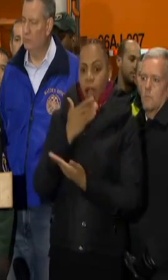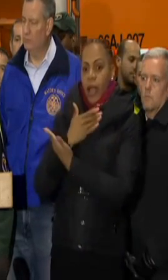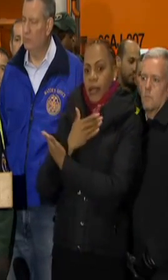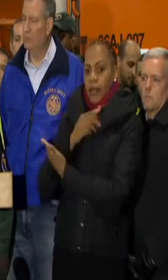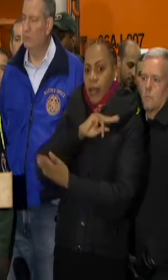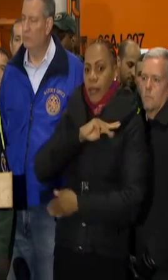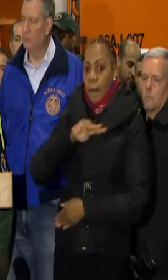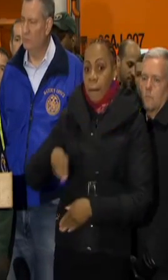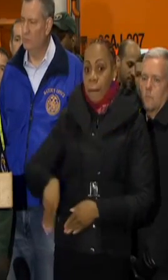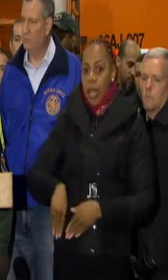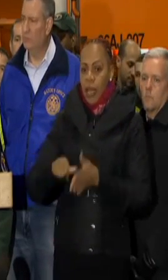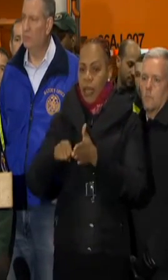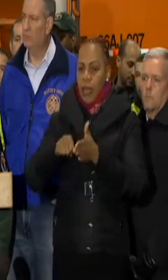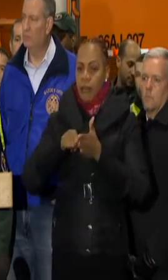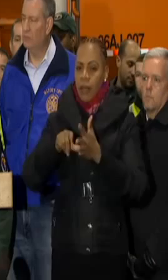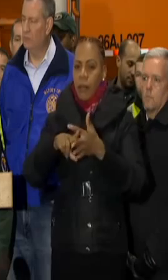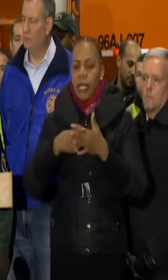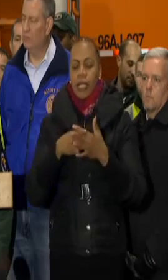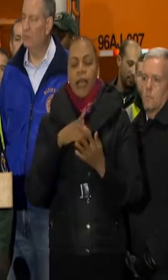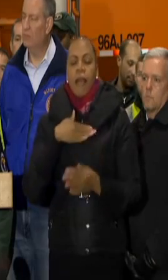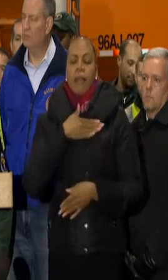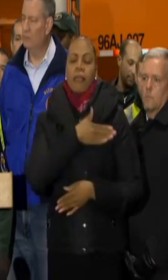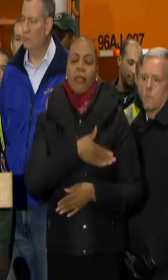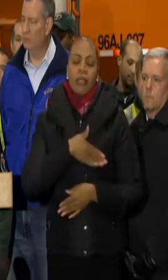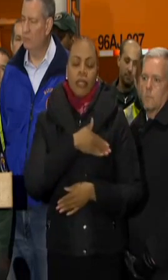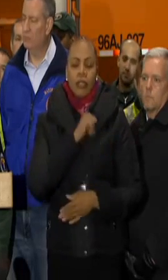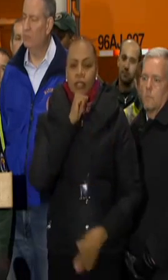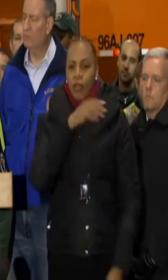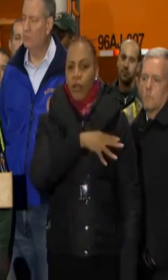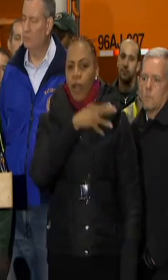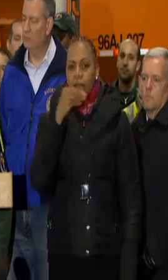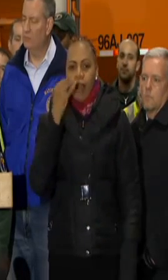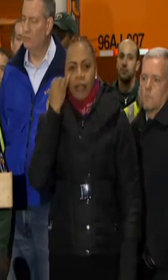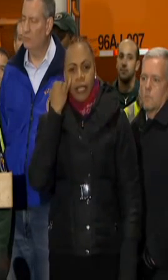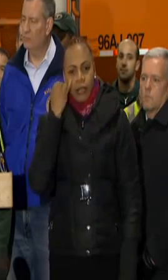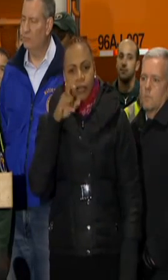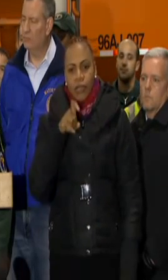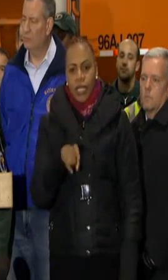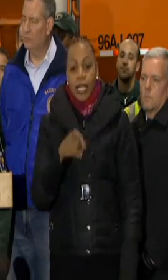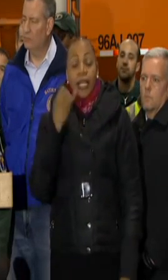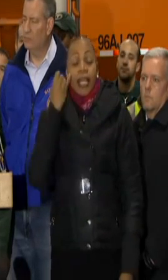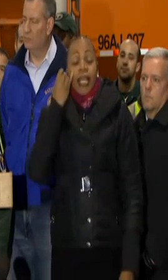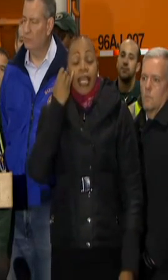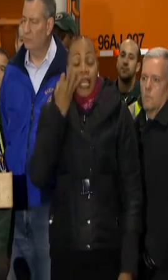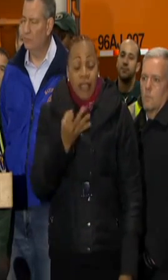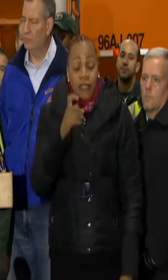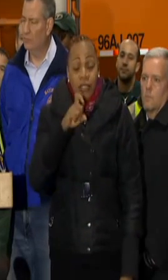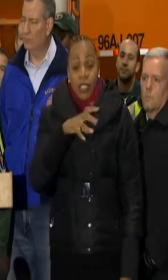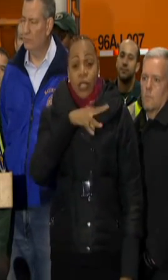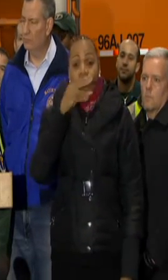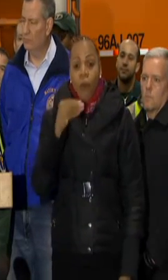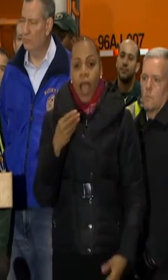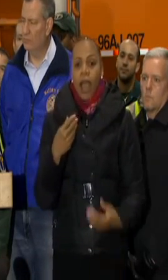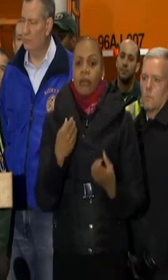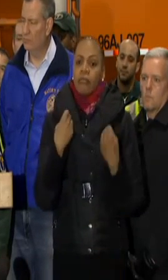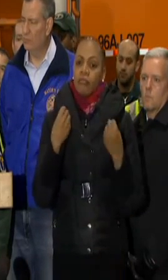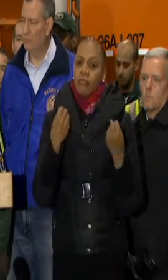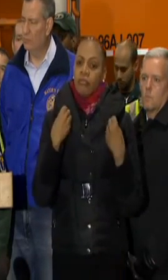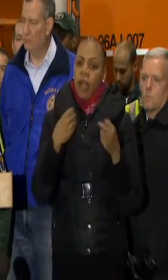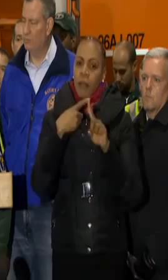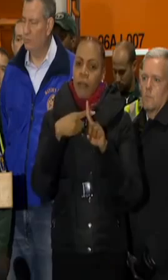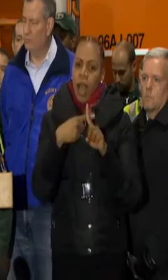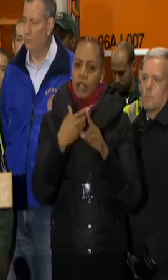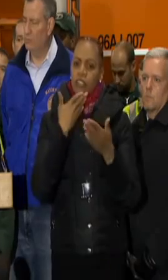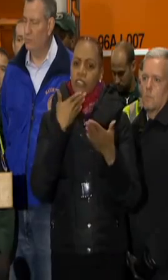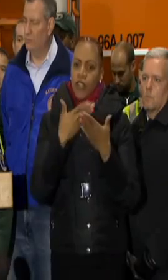very beginning, please don't go out unless you have to. And I've always emphasized, if you have to go out, be a good driver. Think about what you're doing.